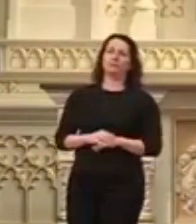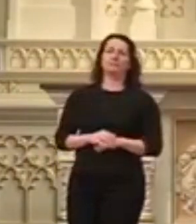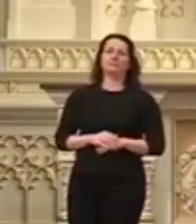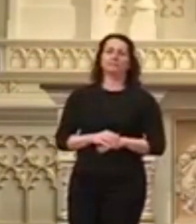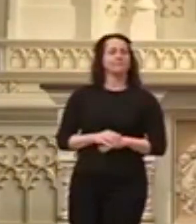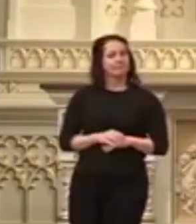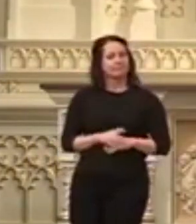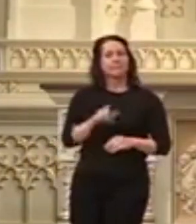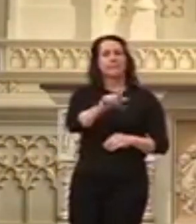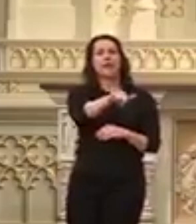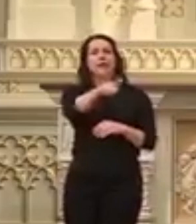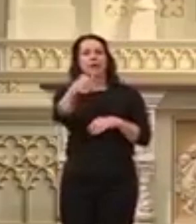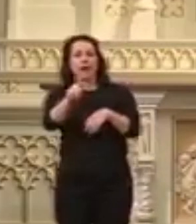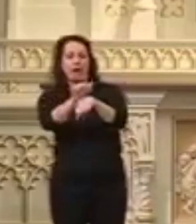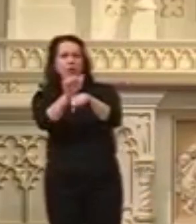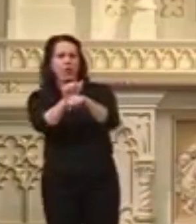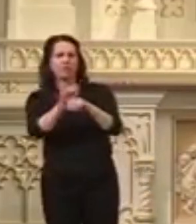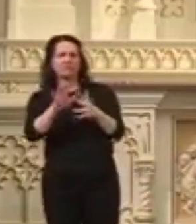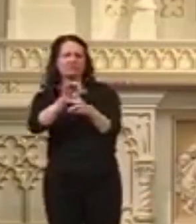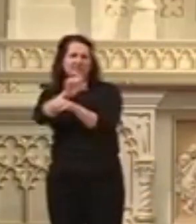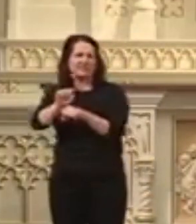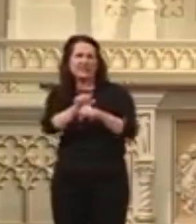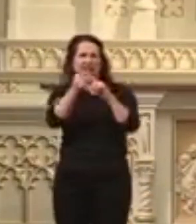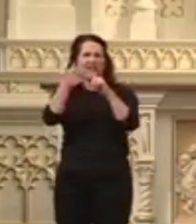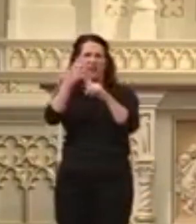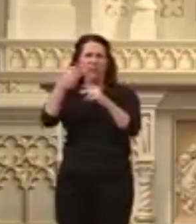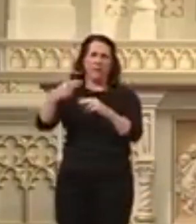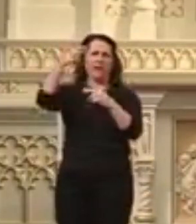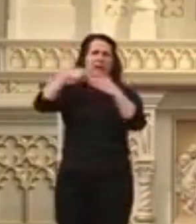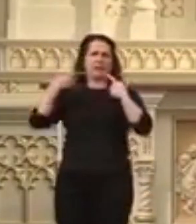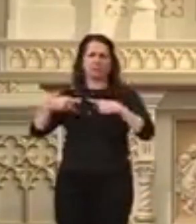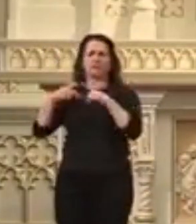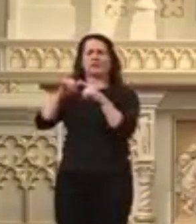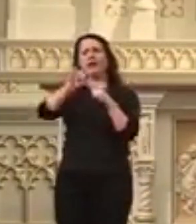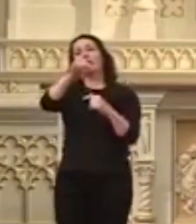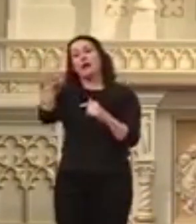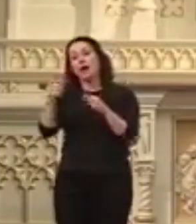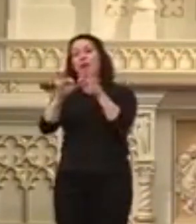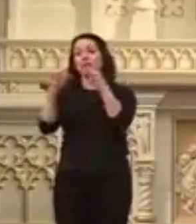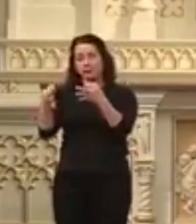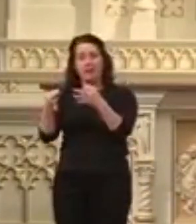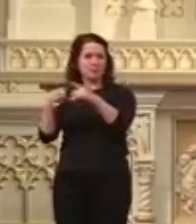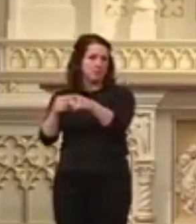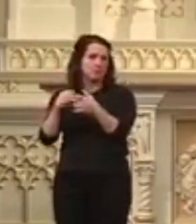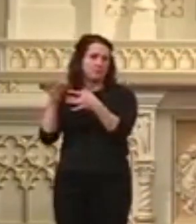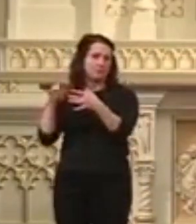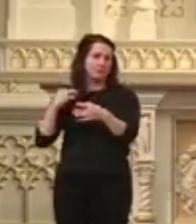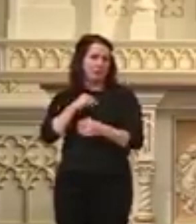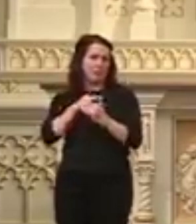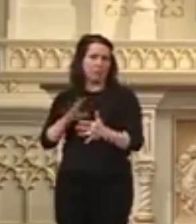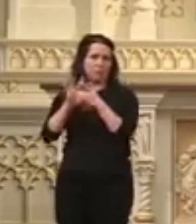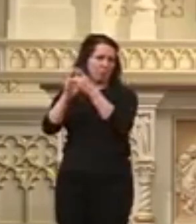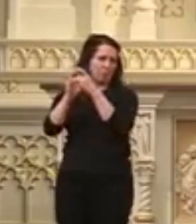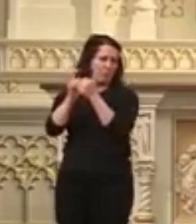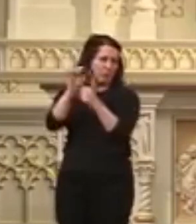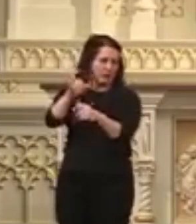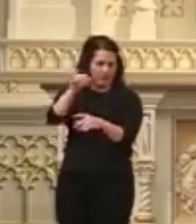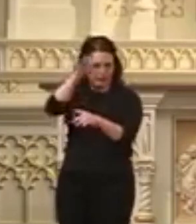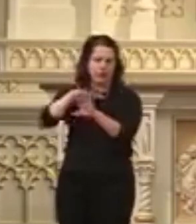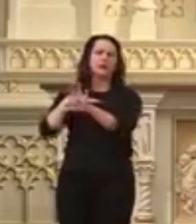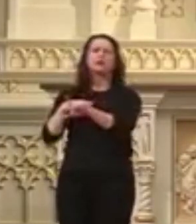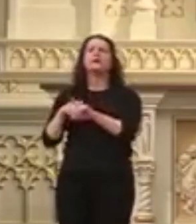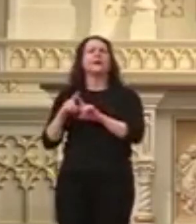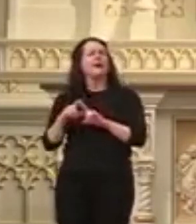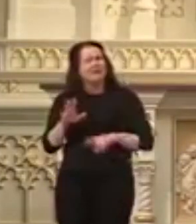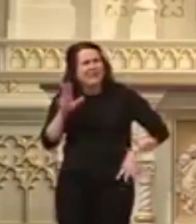One of the slaves of the high priest, a relative of the one whose ear Peter had cut off, said, didn't